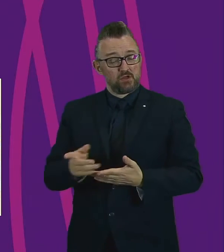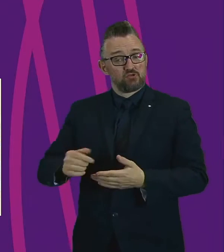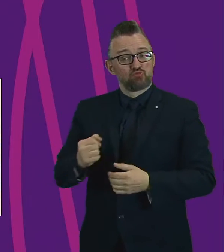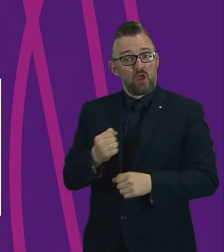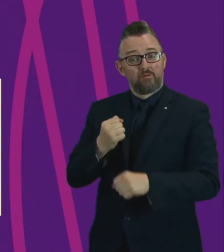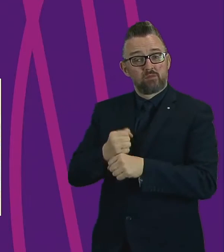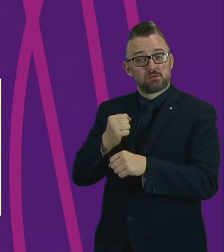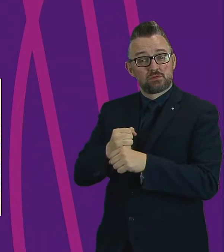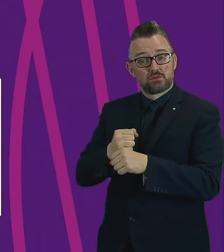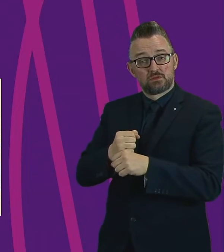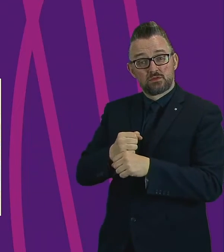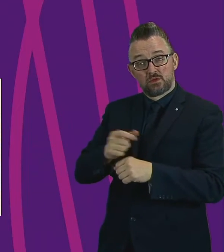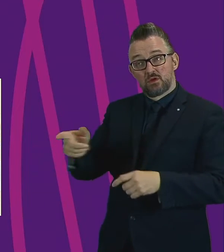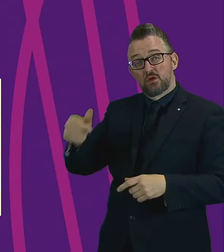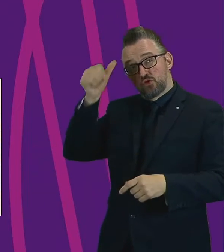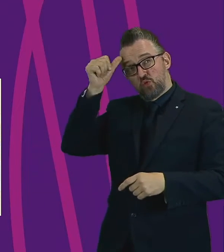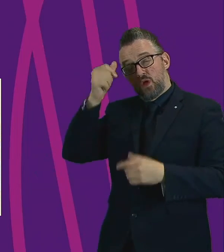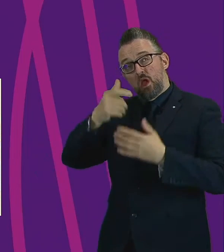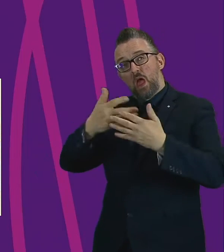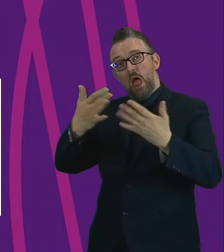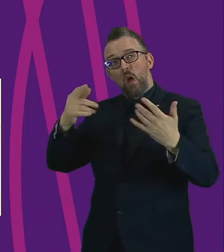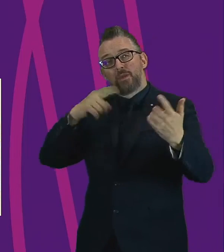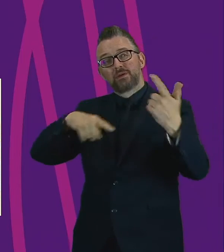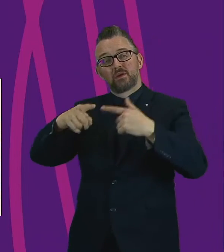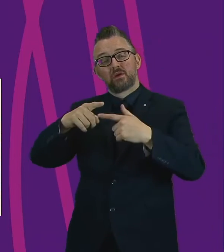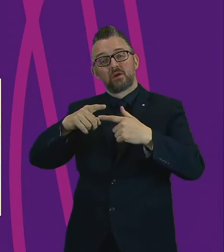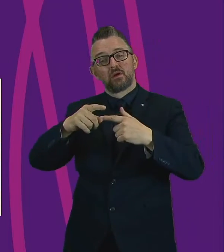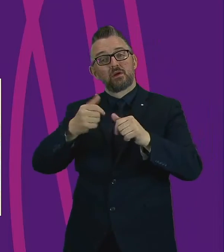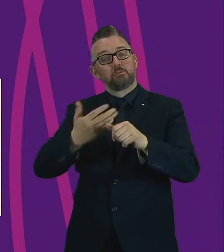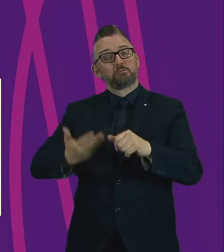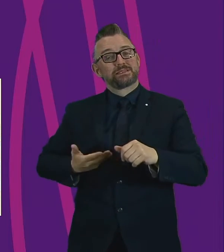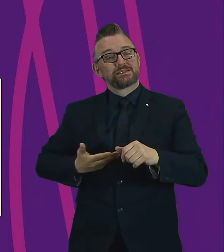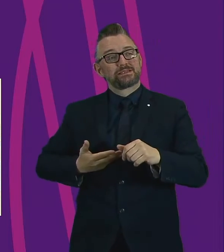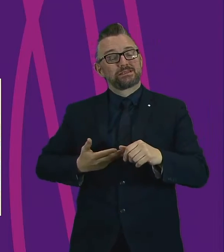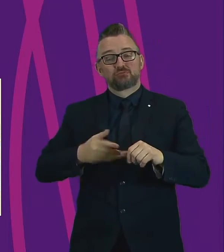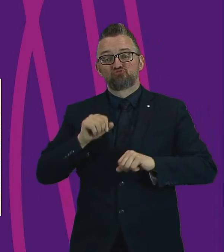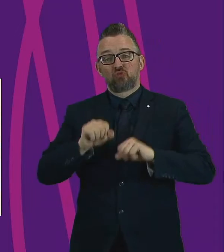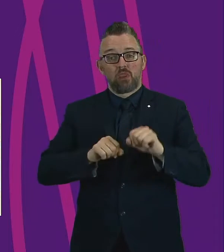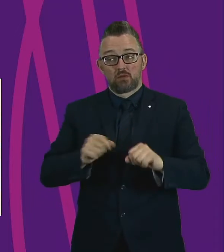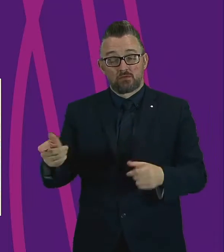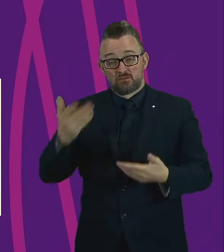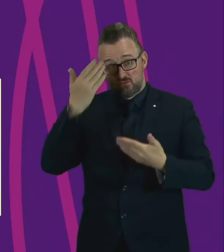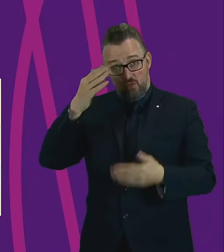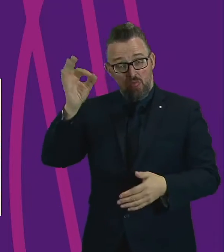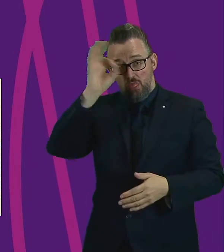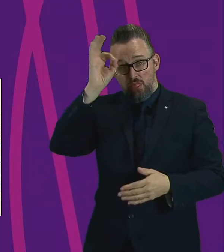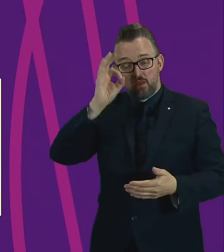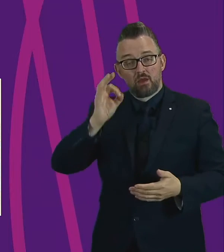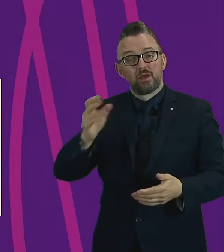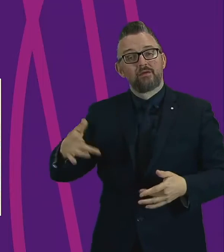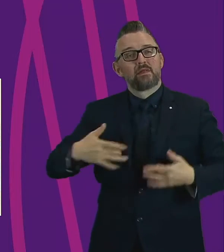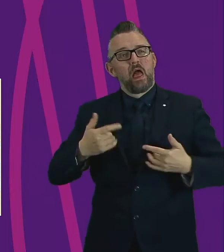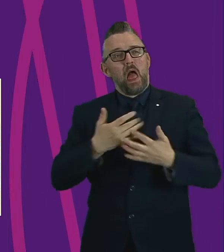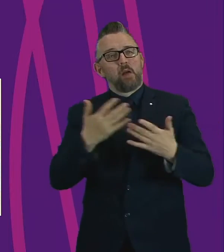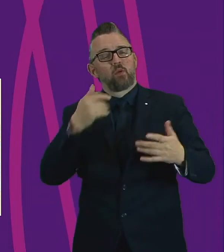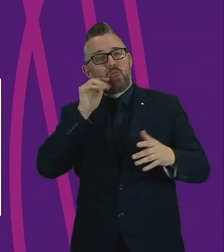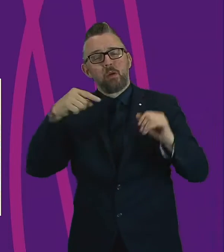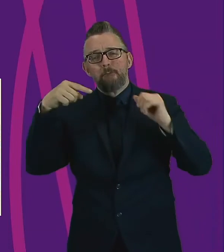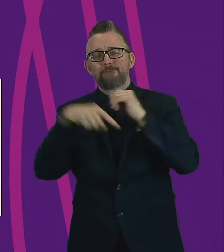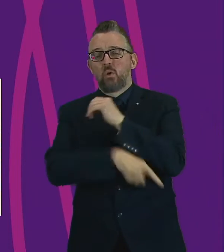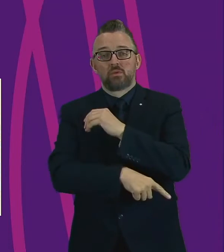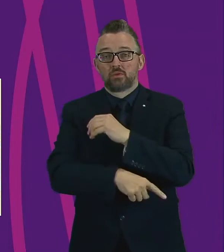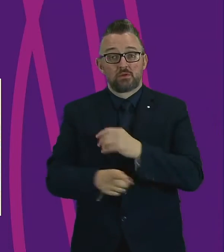knows how many businesses in Scotland are under stress, or even knows how many will go bust when